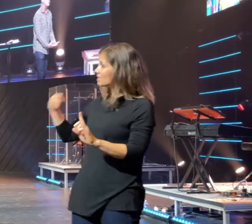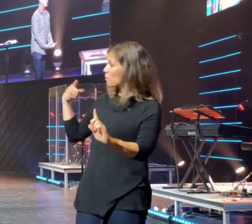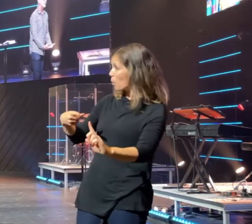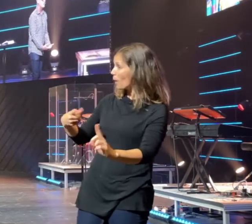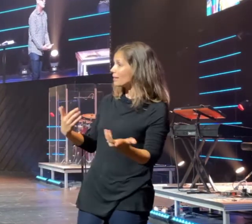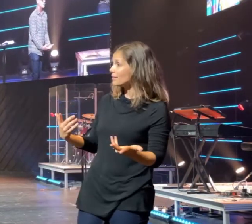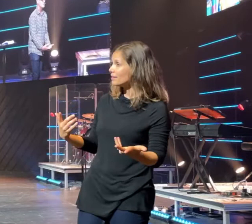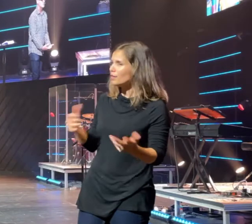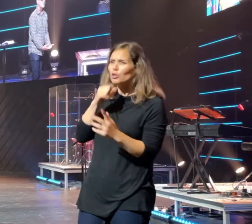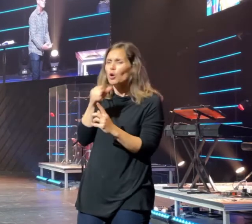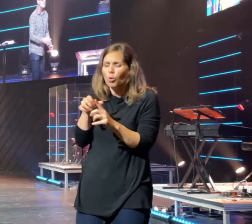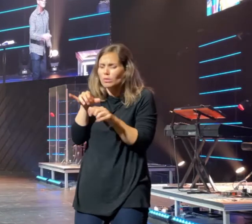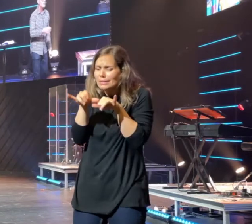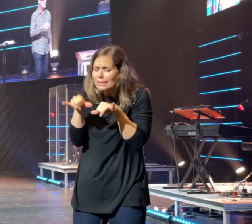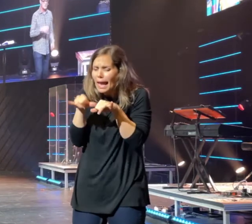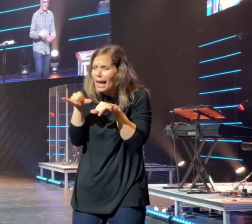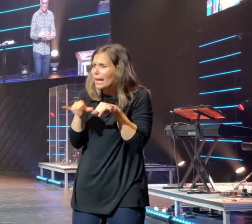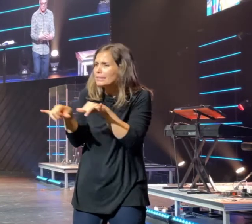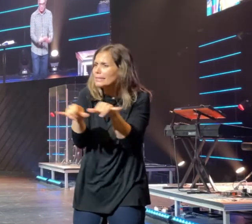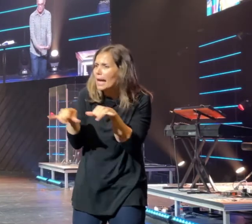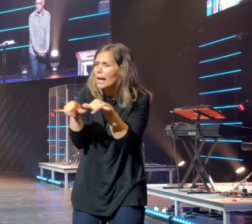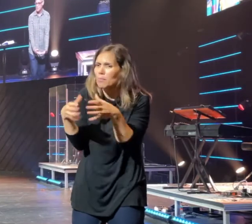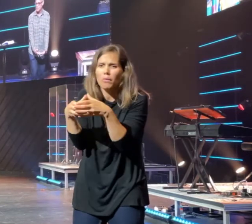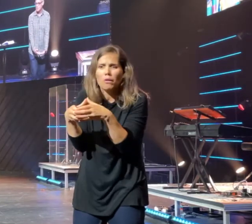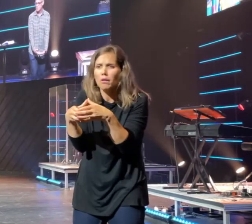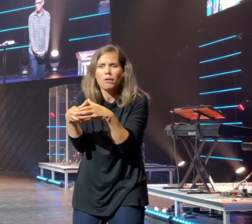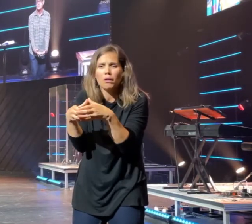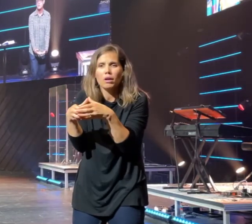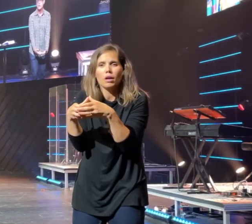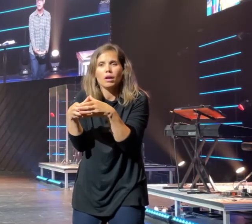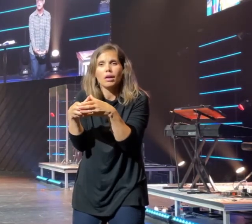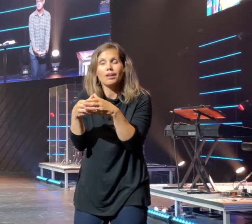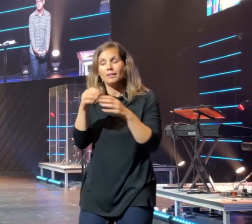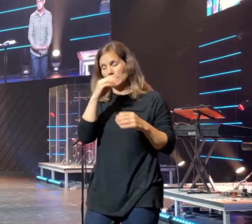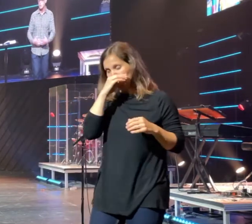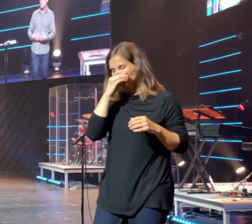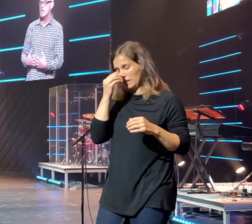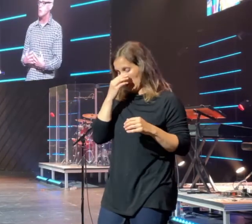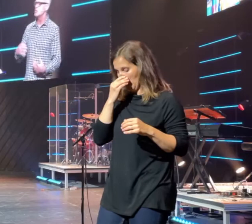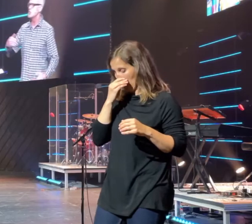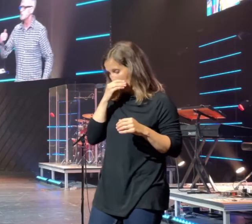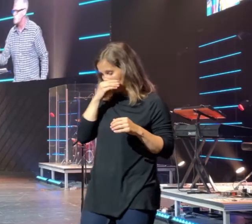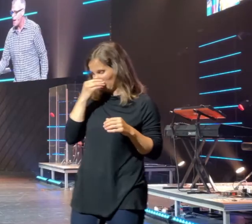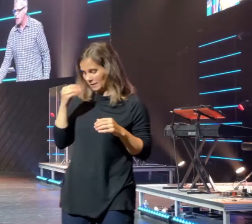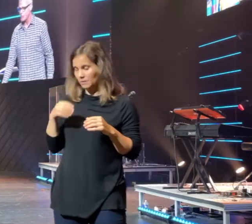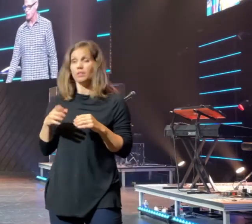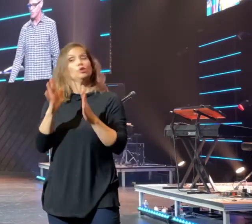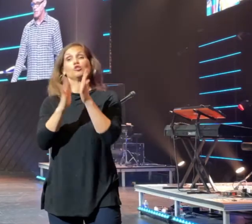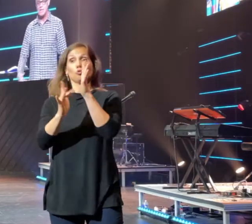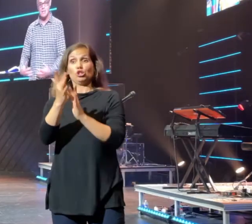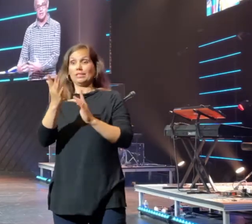town became Christians. But even though Jesus gave them this great commission to go to all the nations of the world, even though Jesus